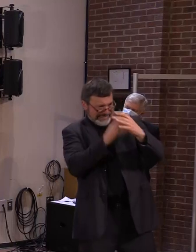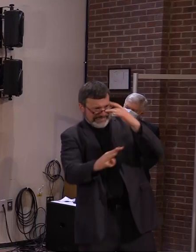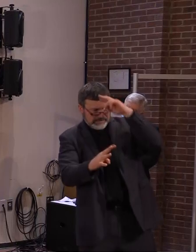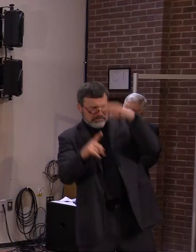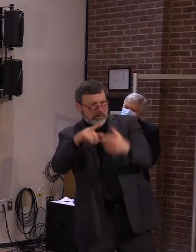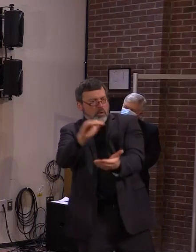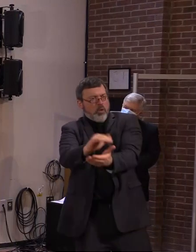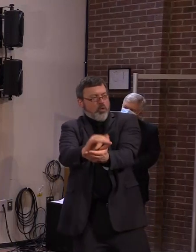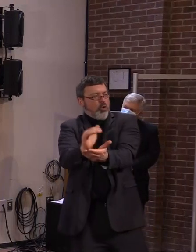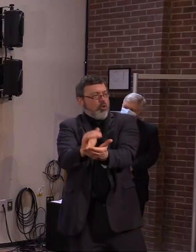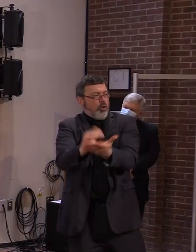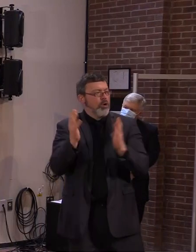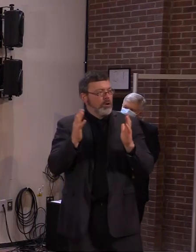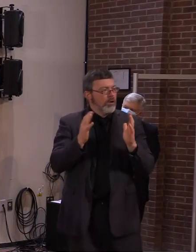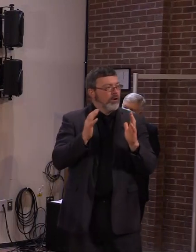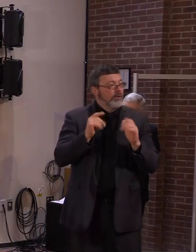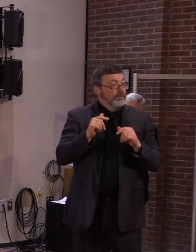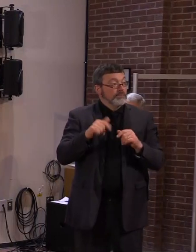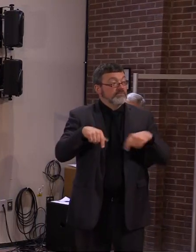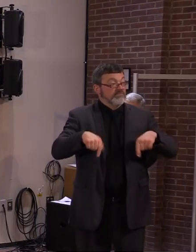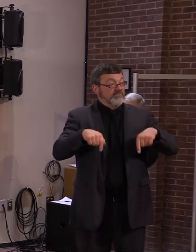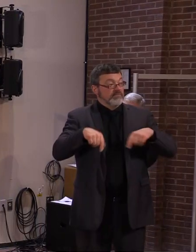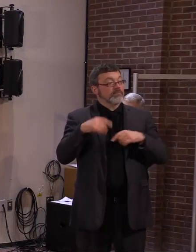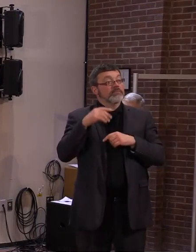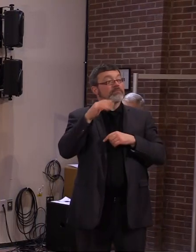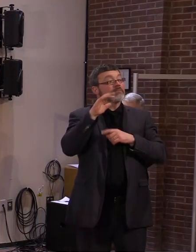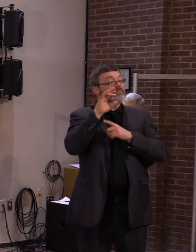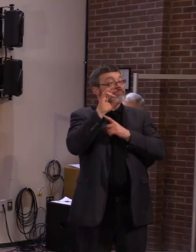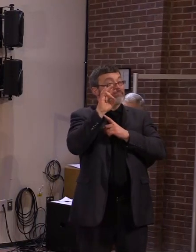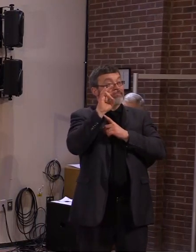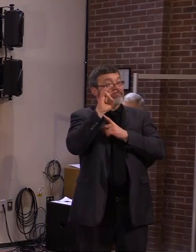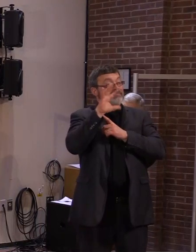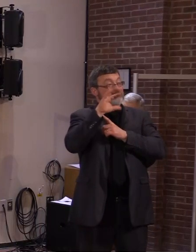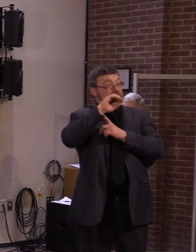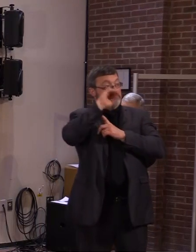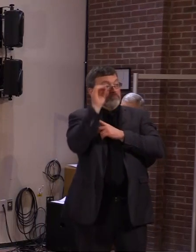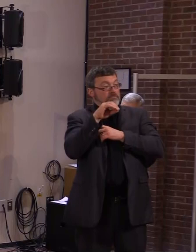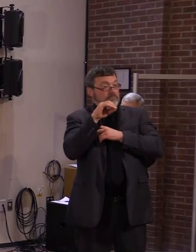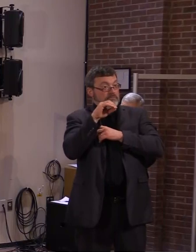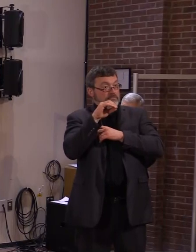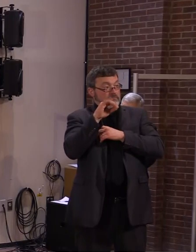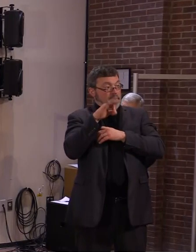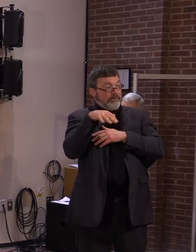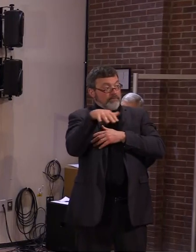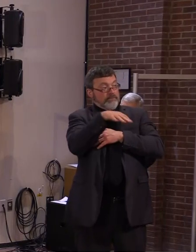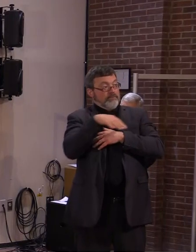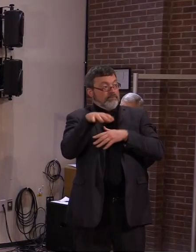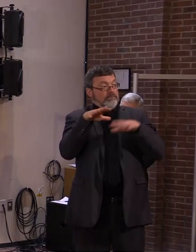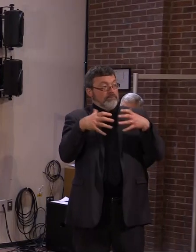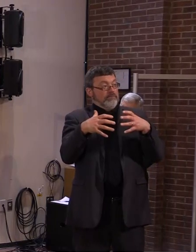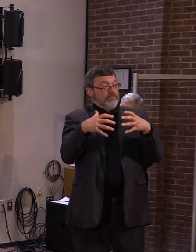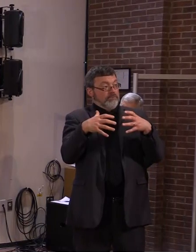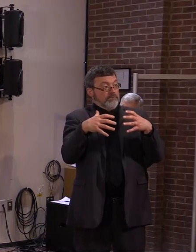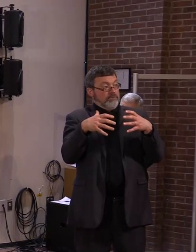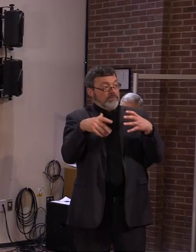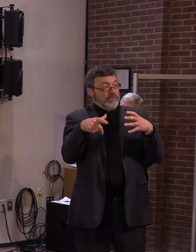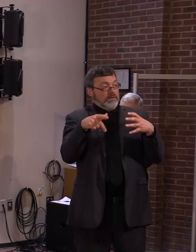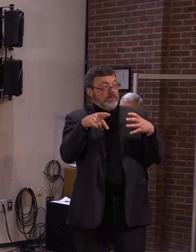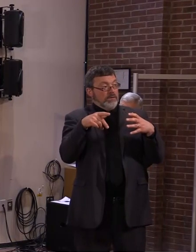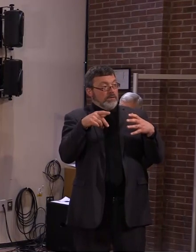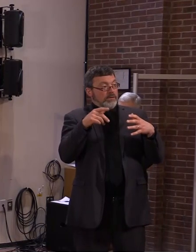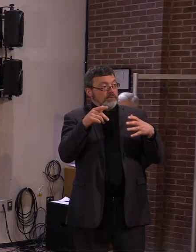said, 70 to 75% of the cases we're seeing reported are amongst